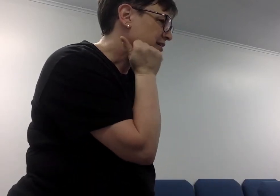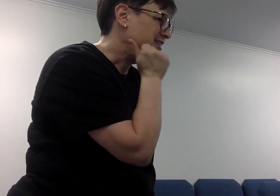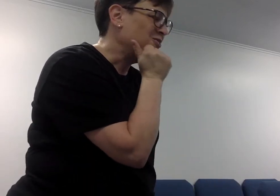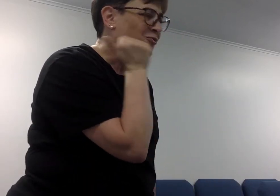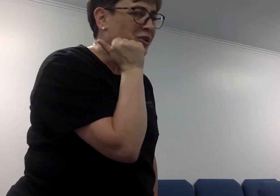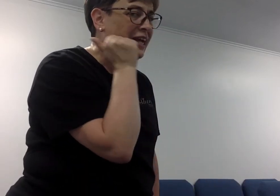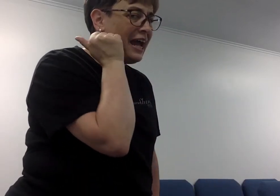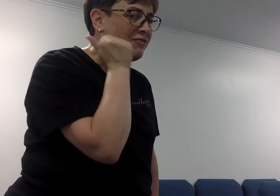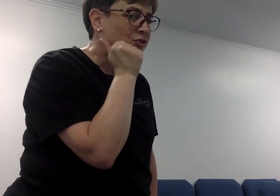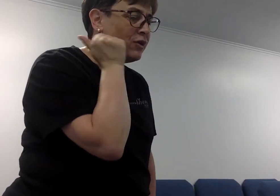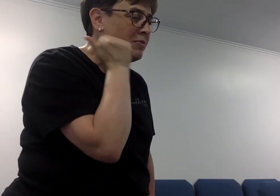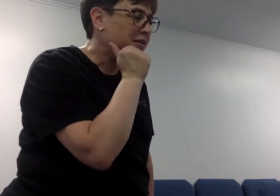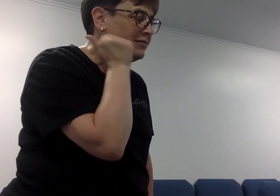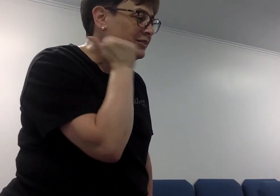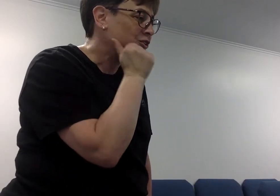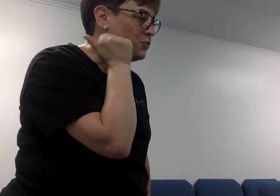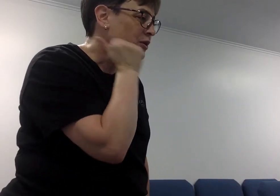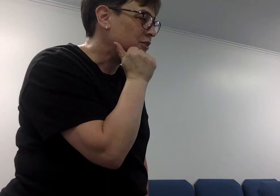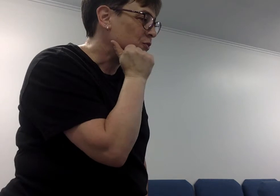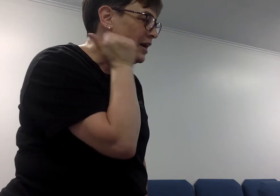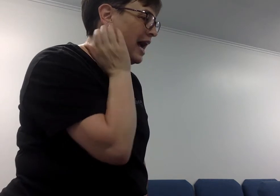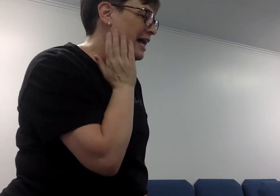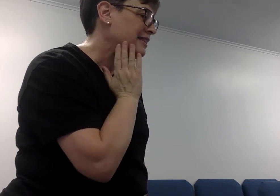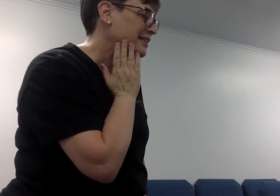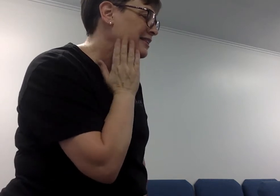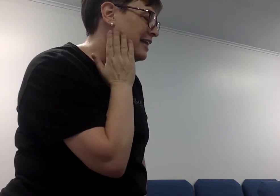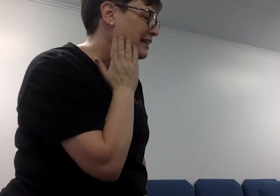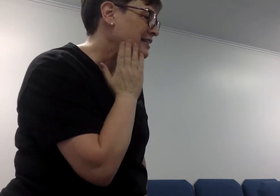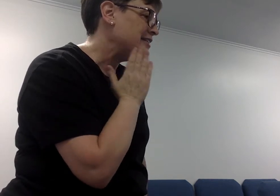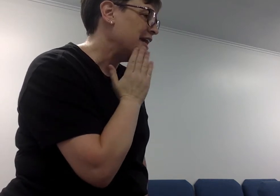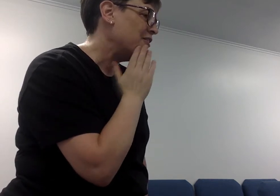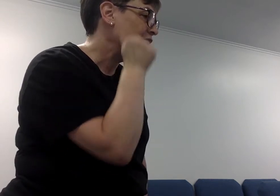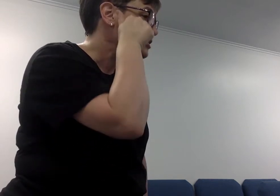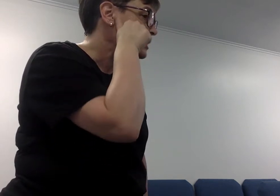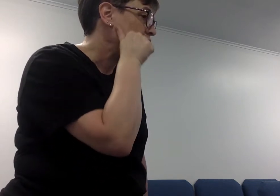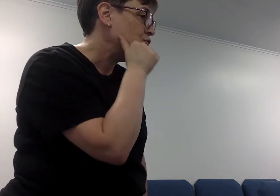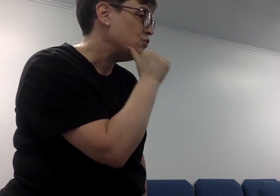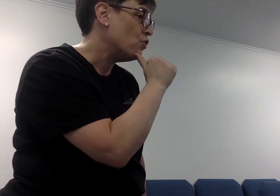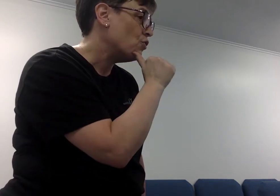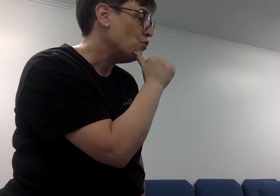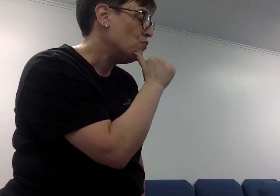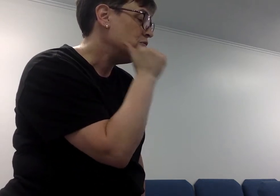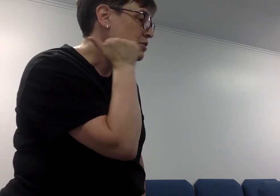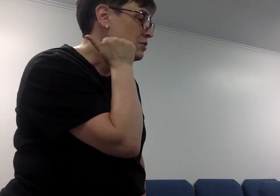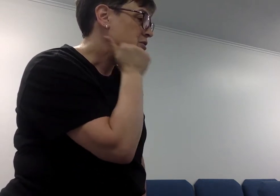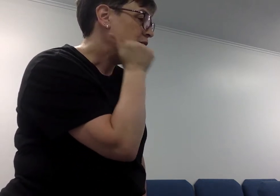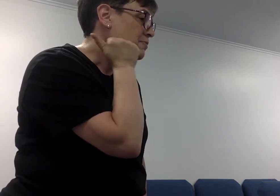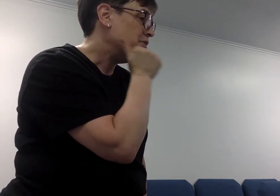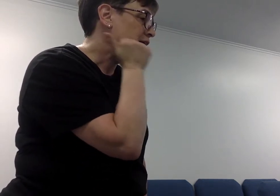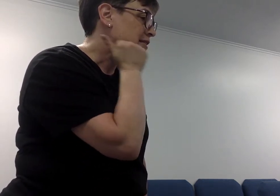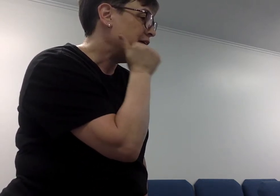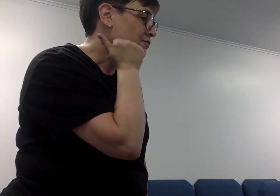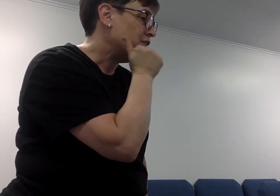don't really have to rub it. You just want to do it at this area, just like you do girl, but it's every